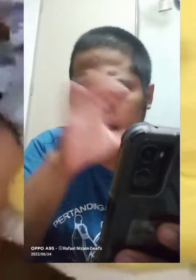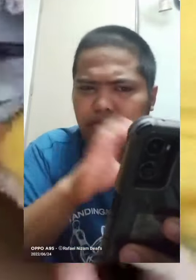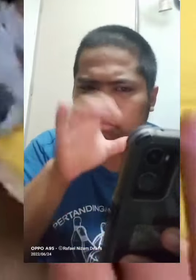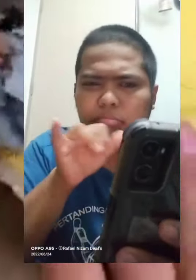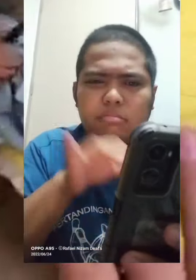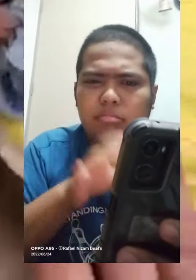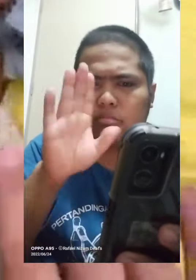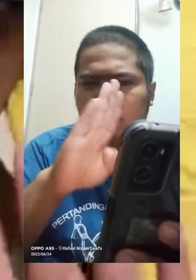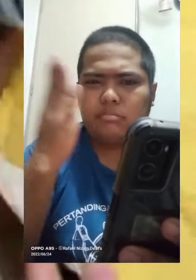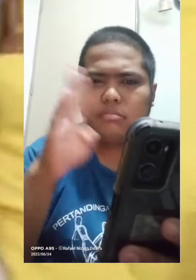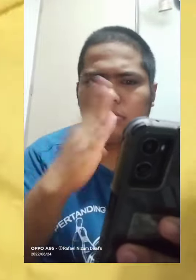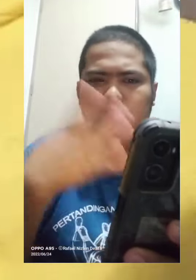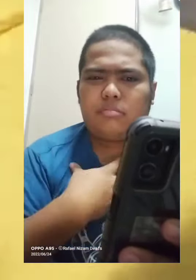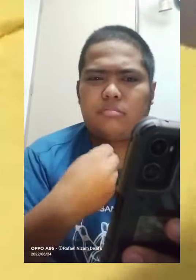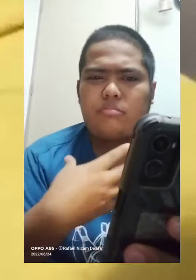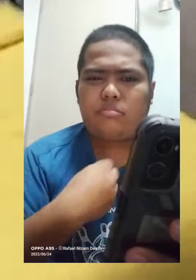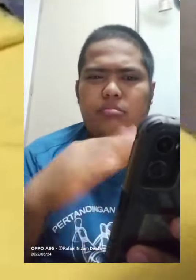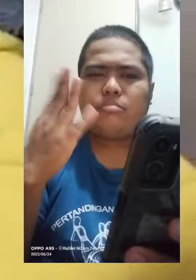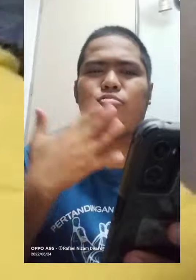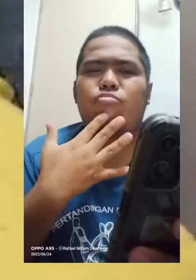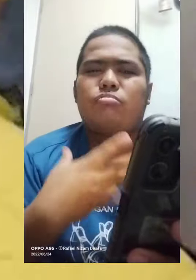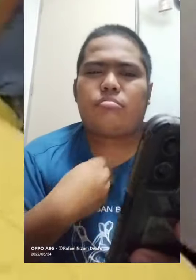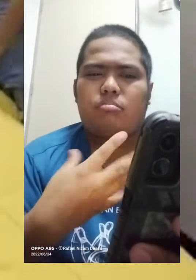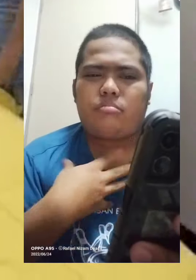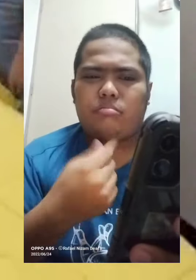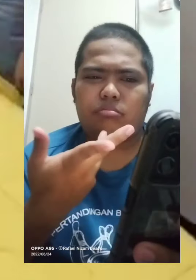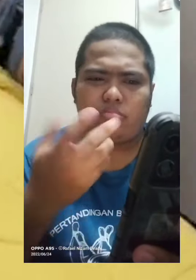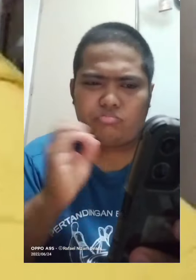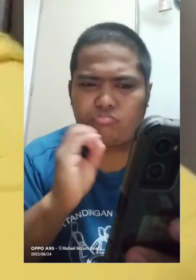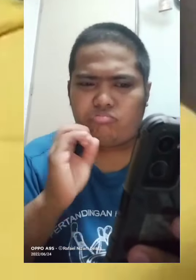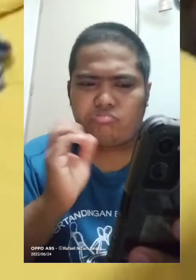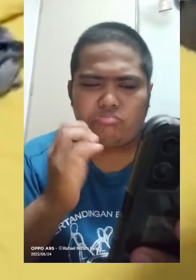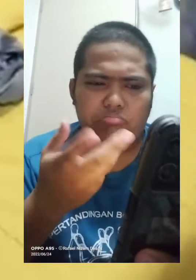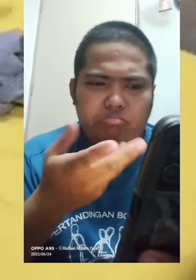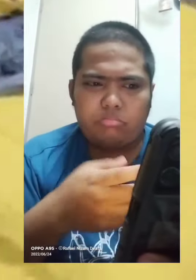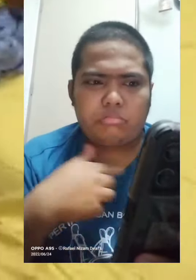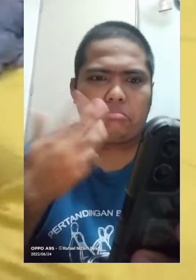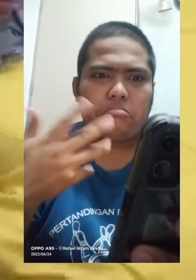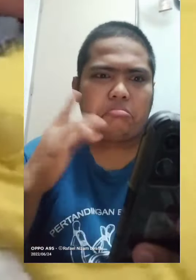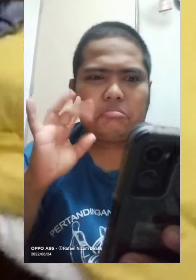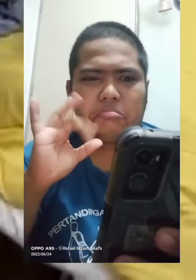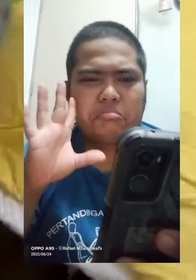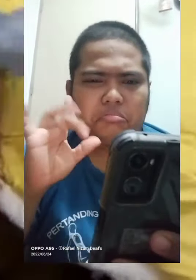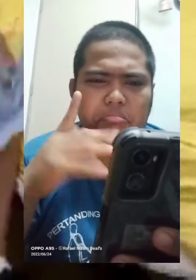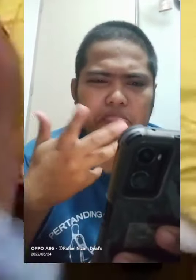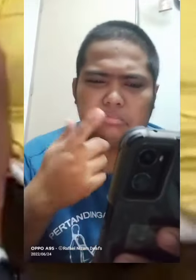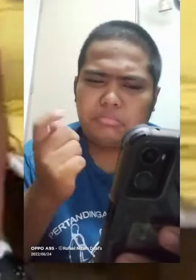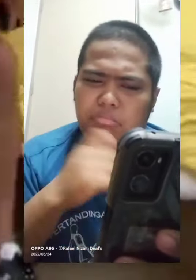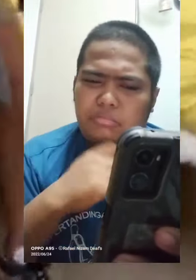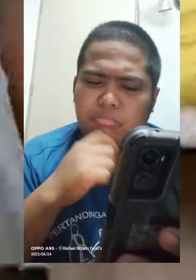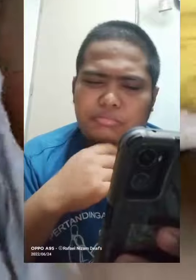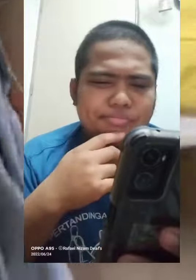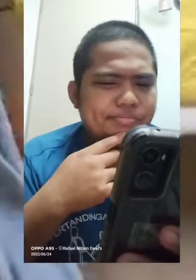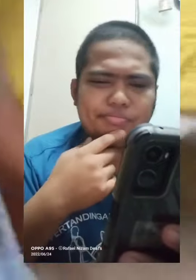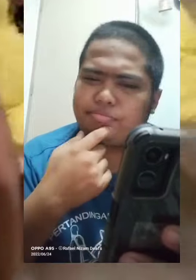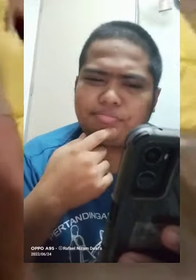Let's check the closet. I'm just a friend. I was considering is there anybody in the closet? Nope. Who you want to be in the closet? My Where mom? Where else should I